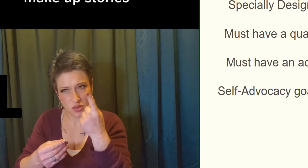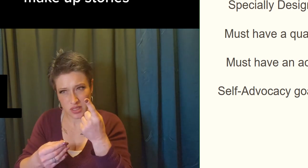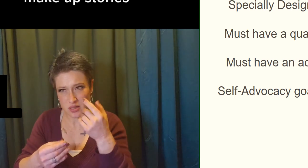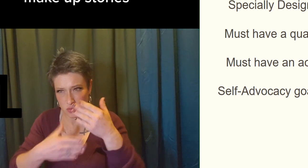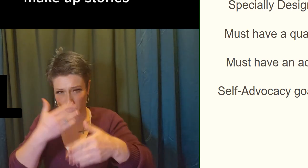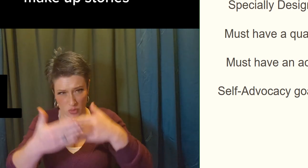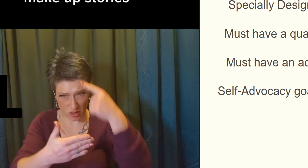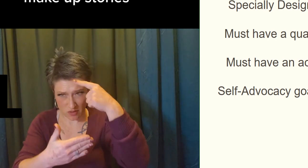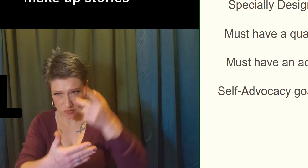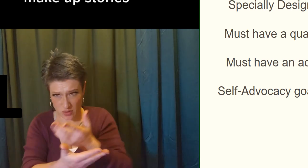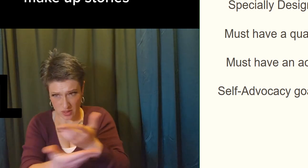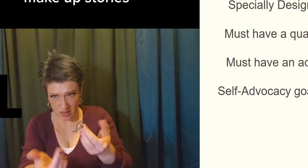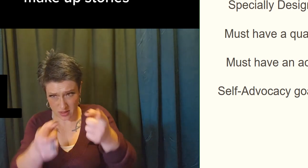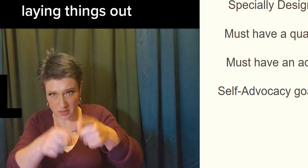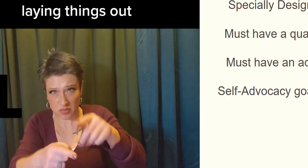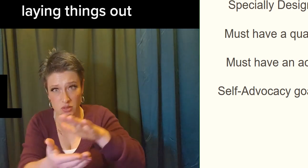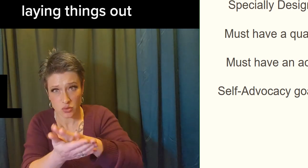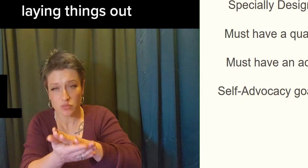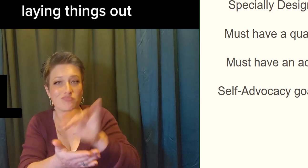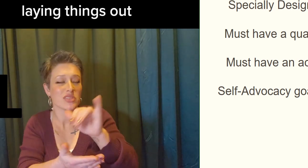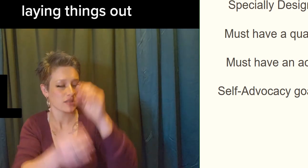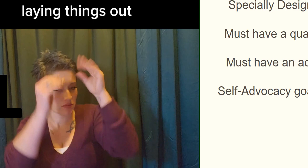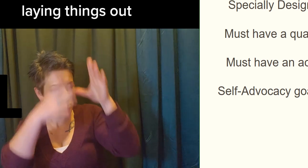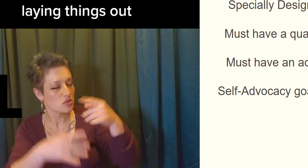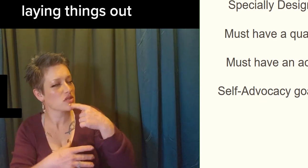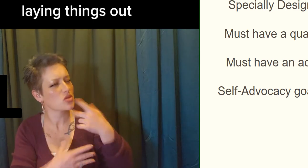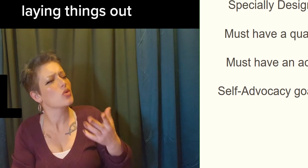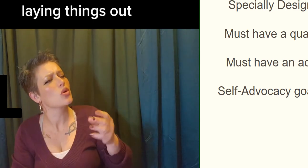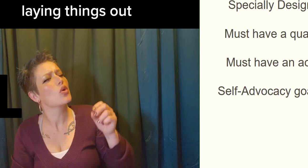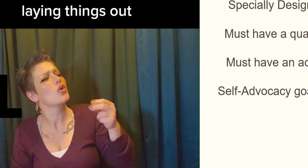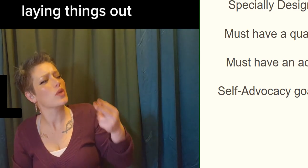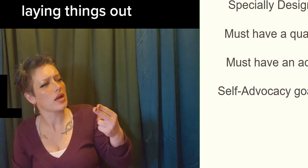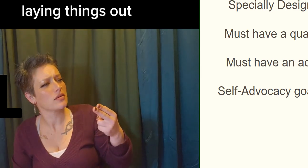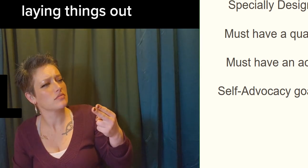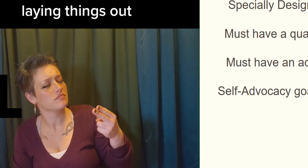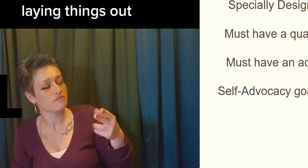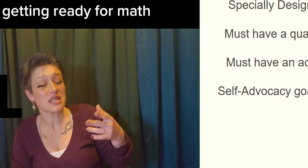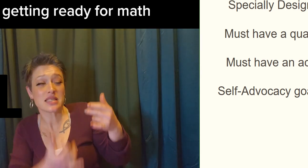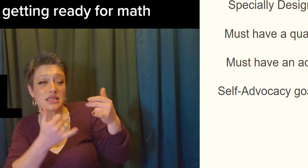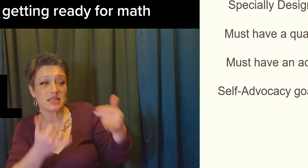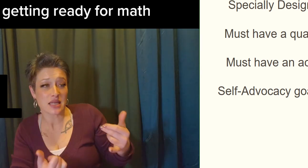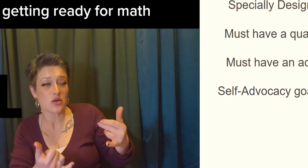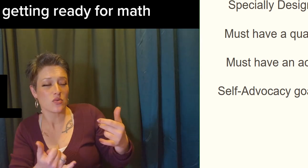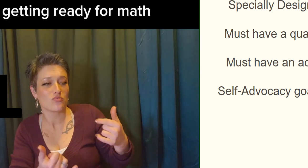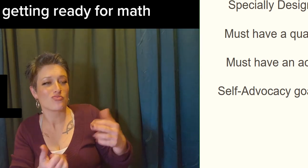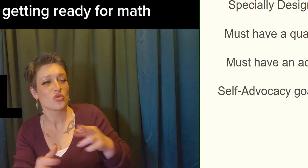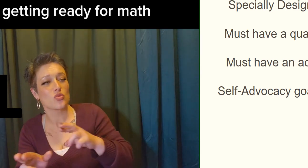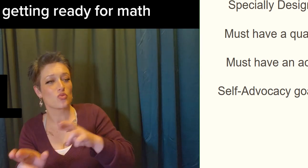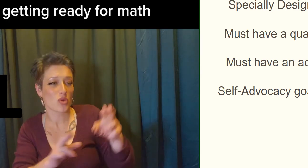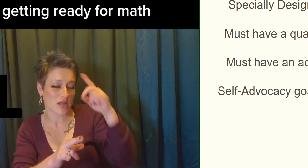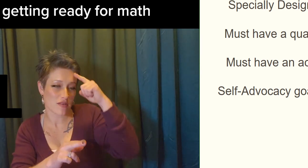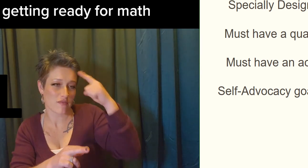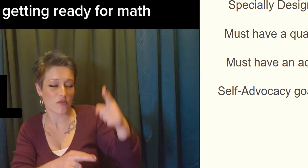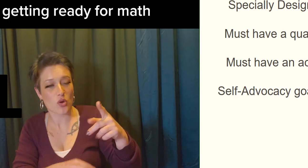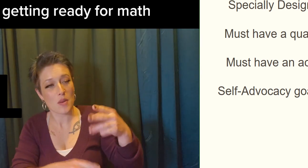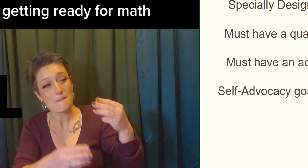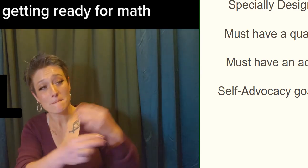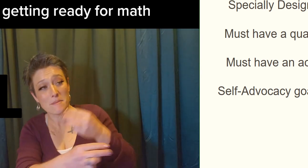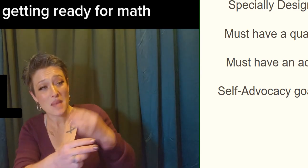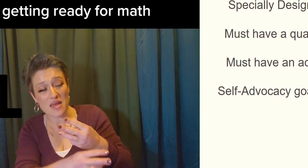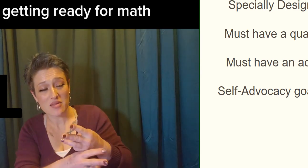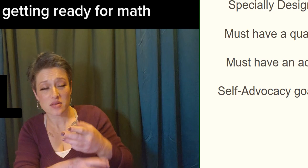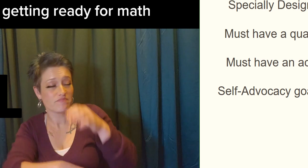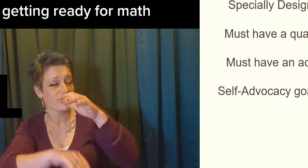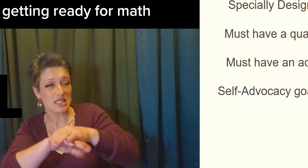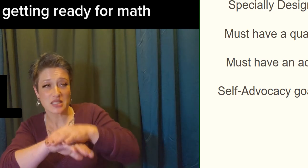can make up stories and whether they can figure out what the process is for laying things out. An example is a teacher who's like, okay, now